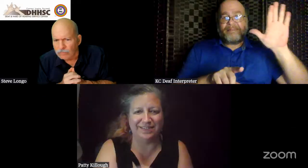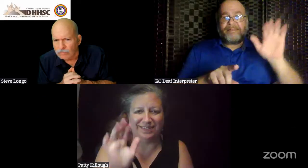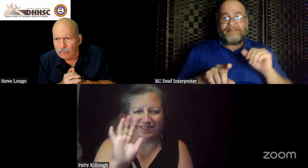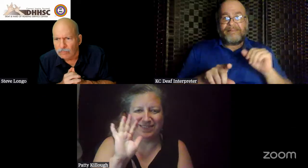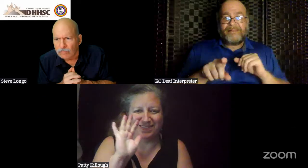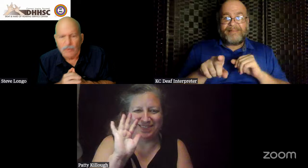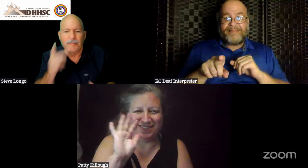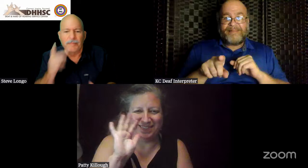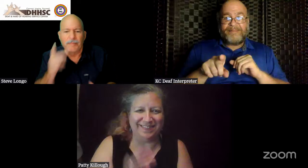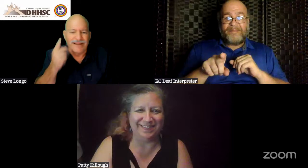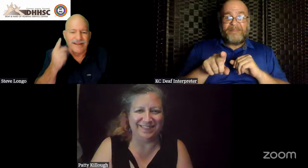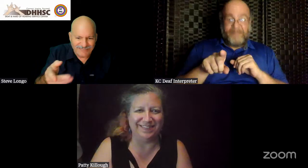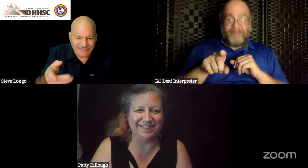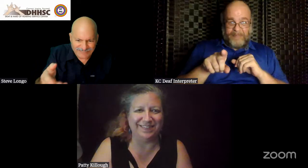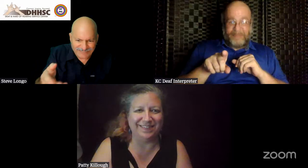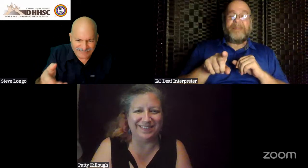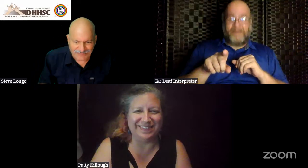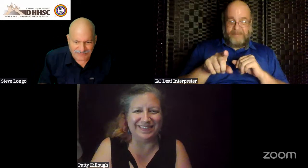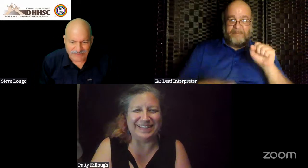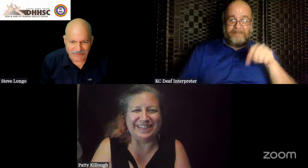Patty has a comment.